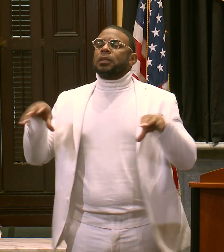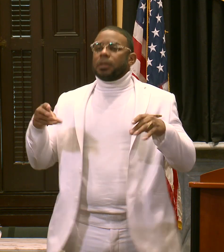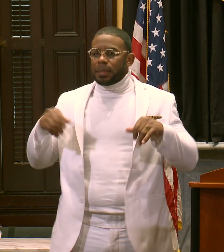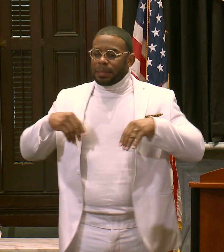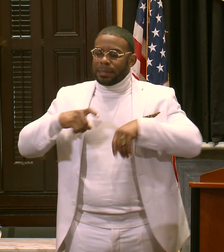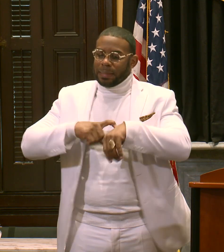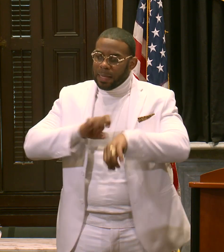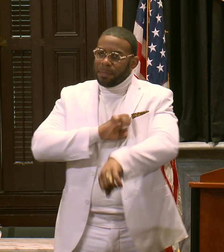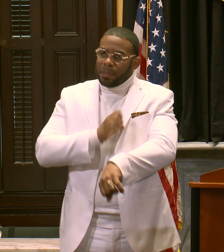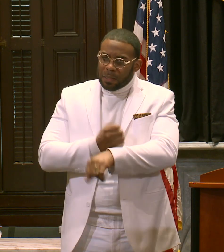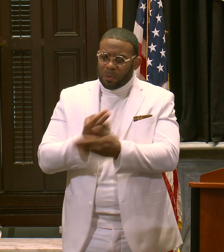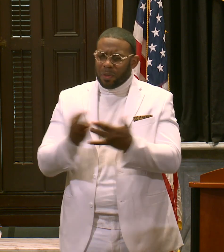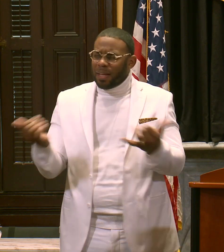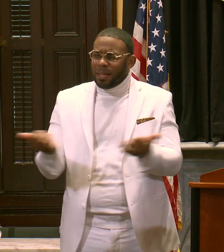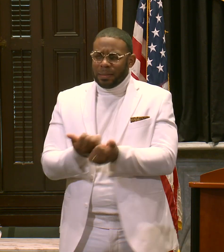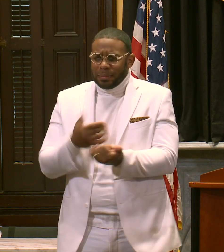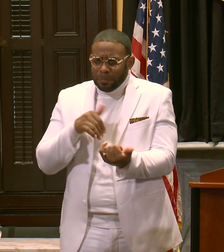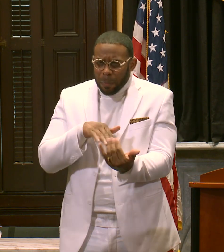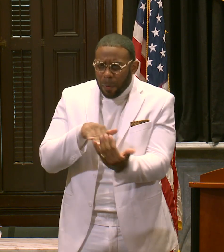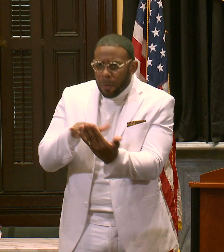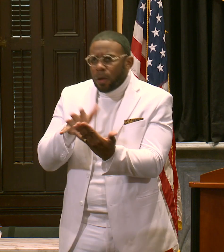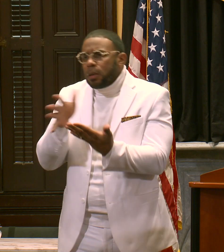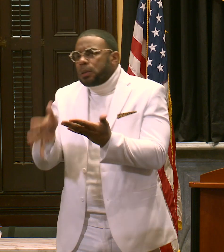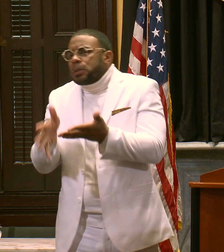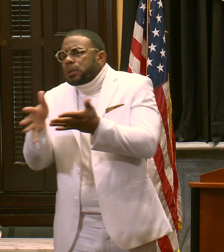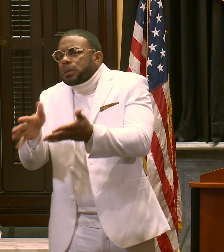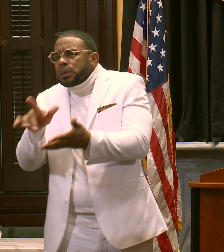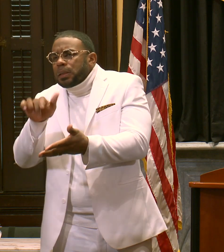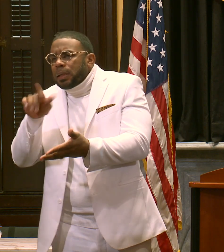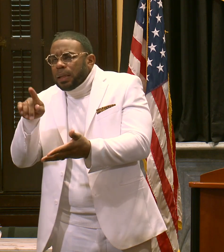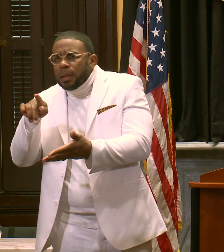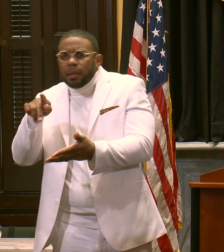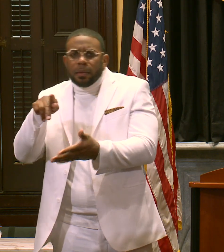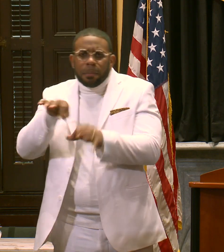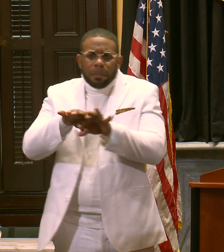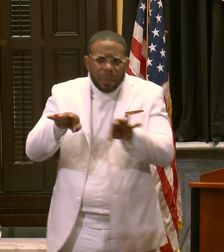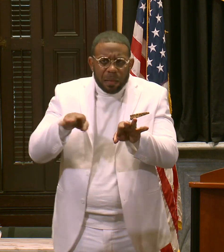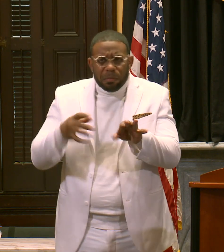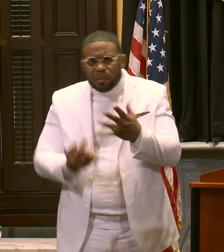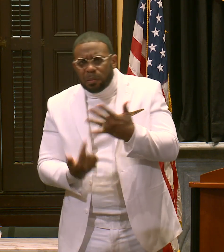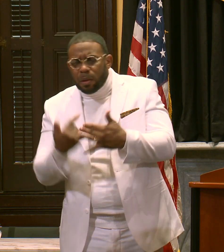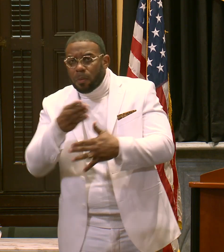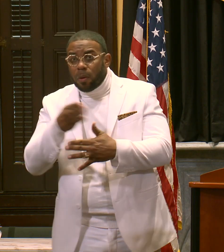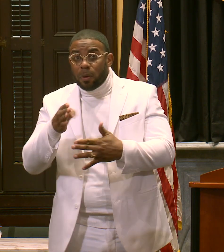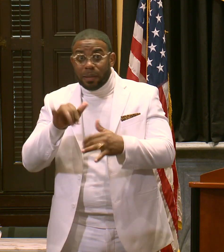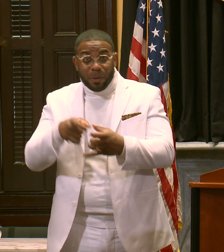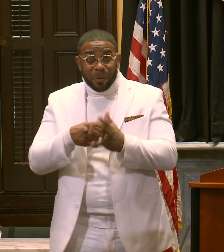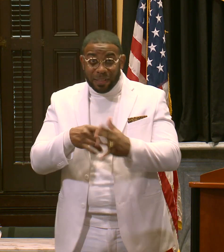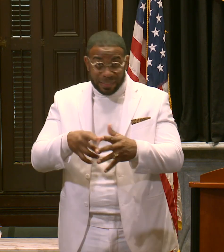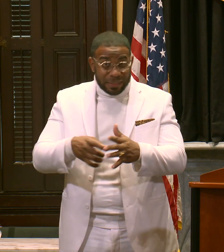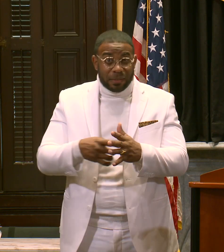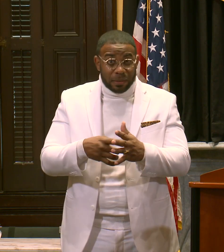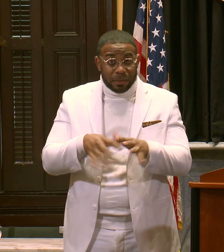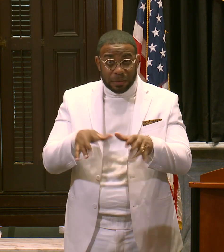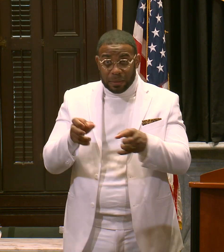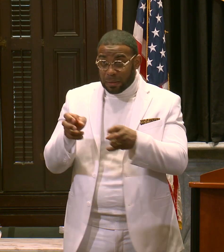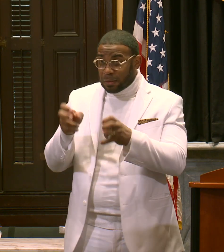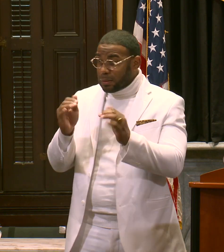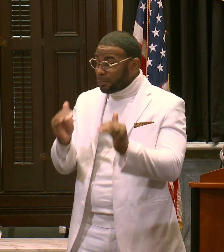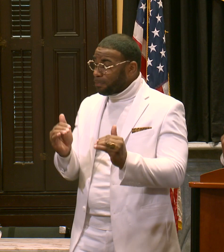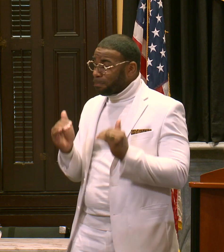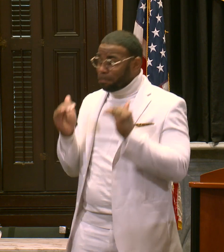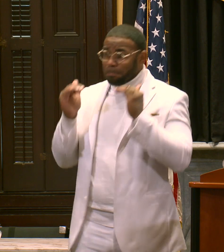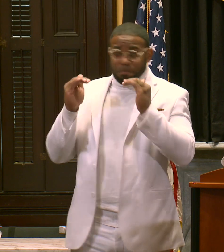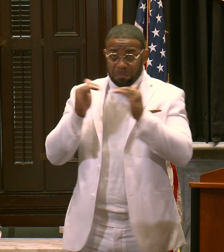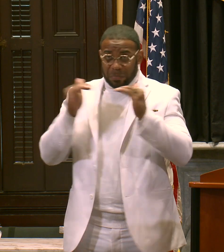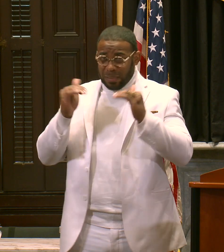time, energy, and resources to address remaining lead pipes throughout Baltimore. This requirement takes those efforts to a